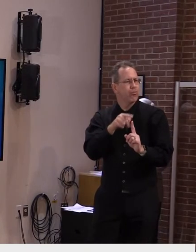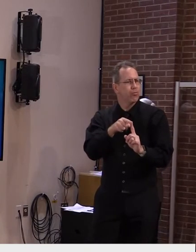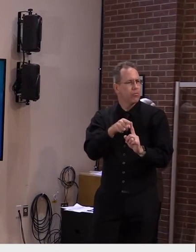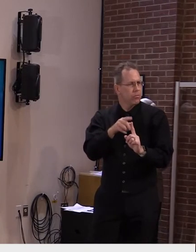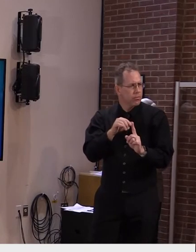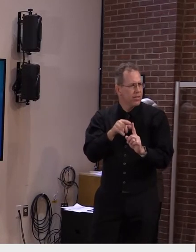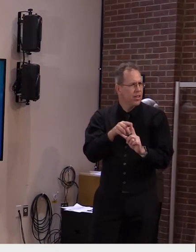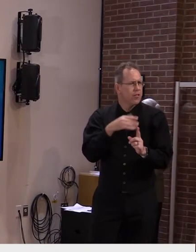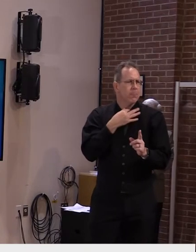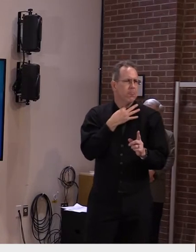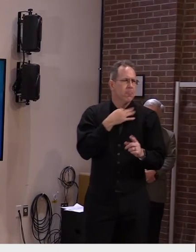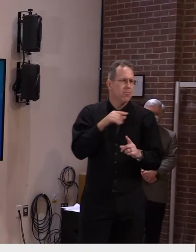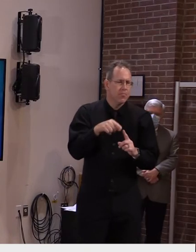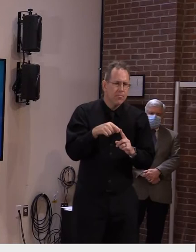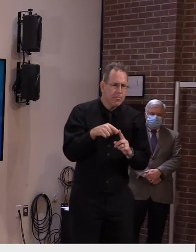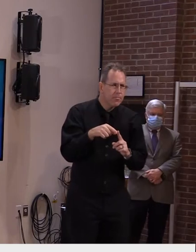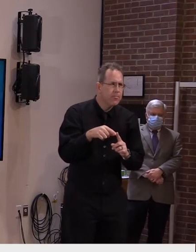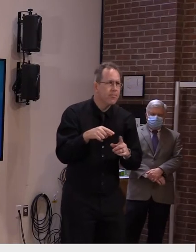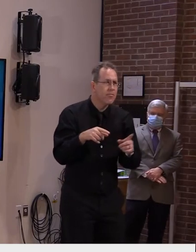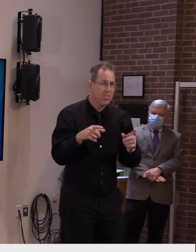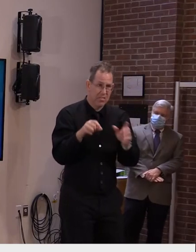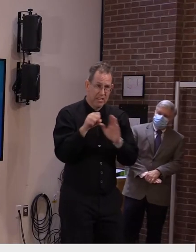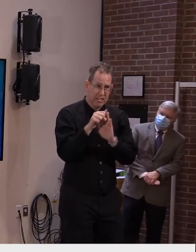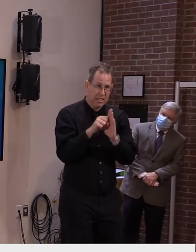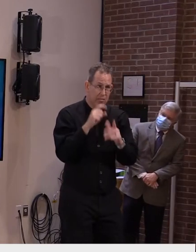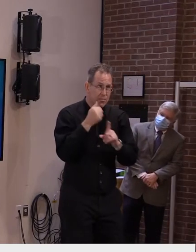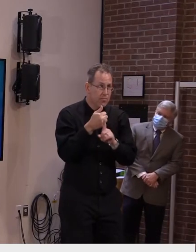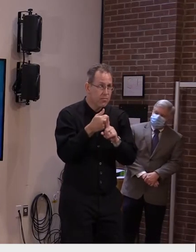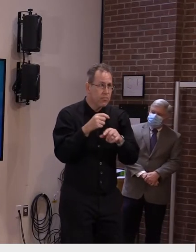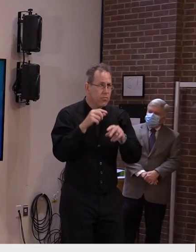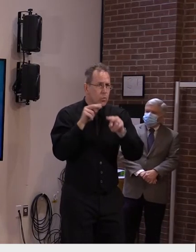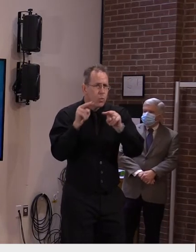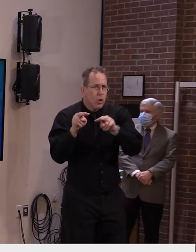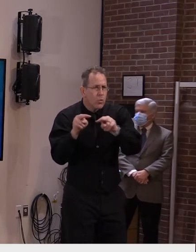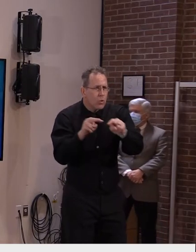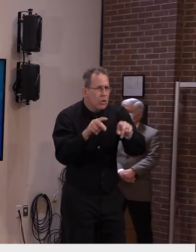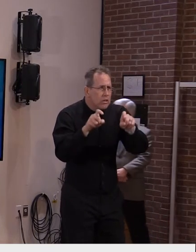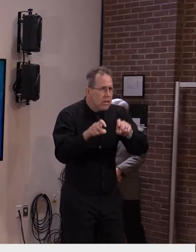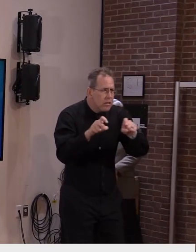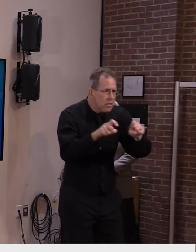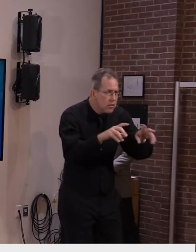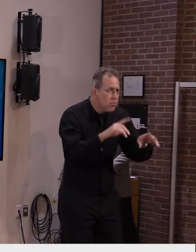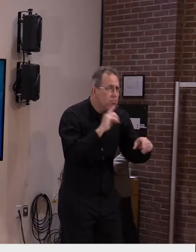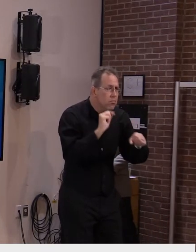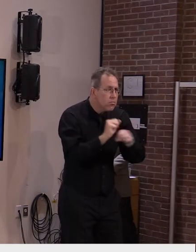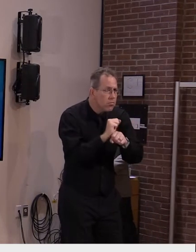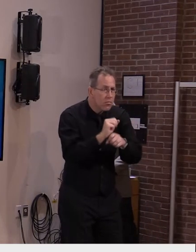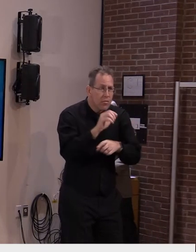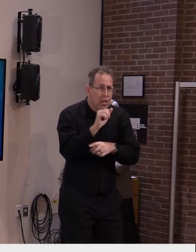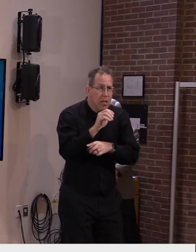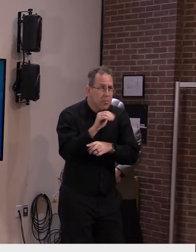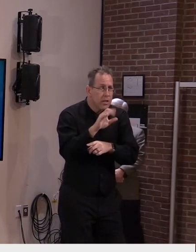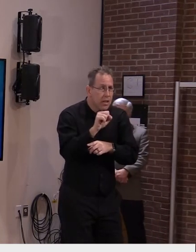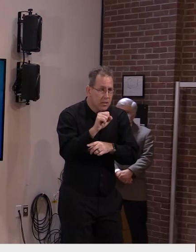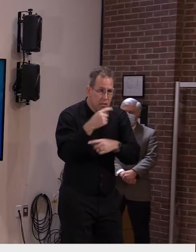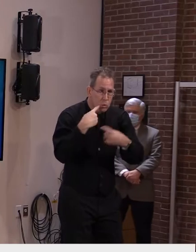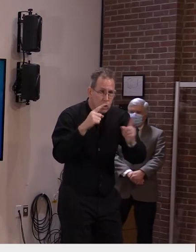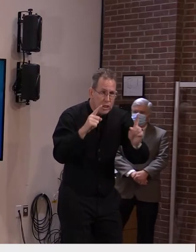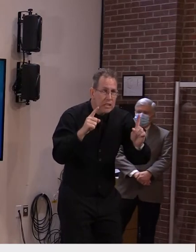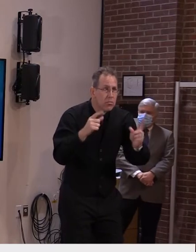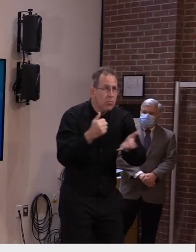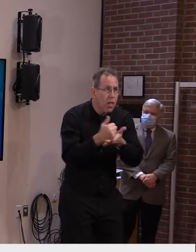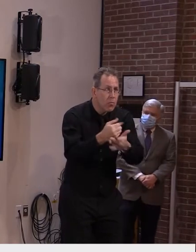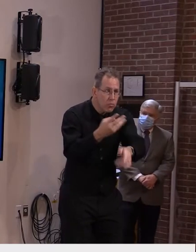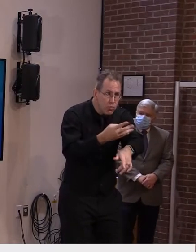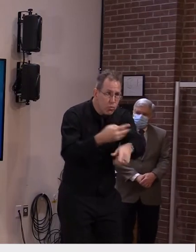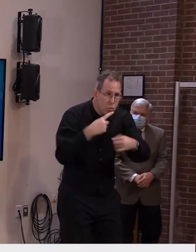the success rate of the monoclonal antibody treatments? How is it working?